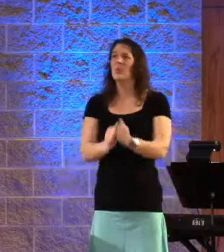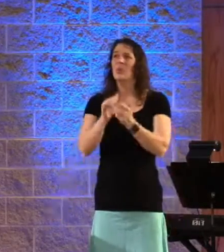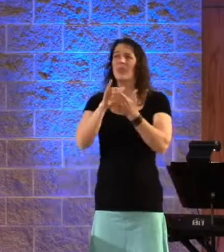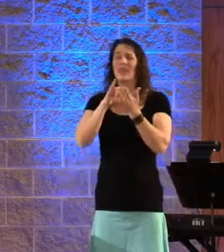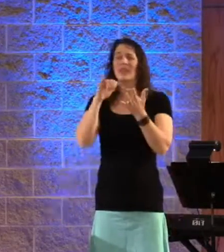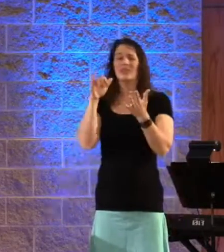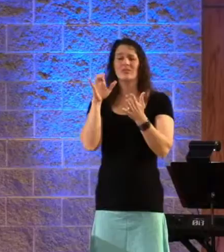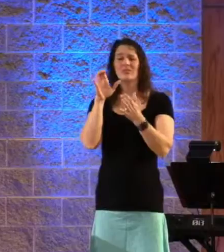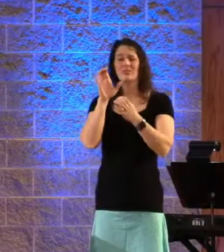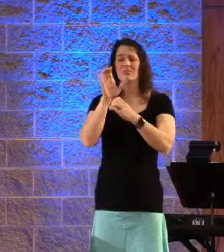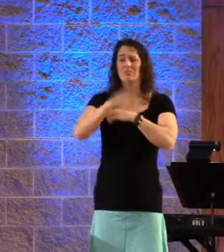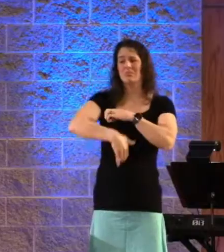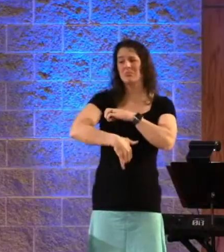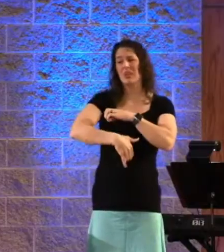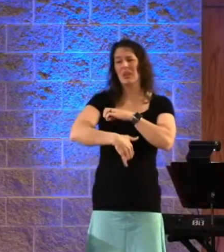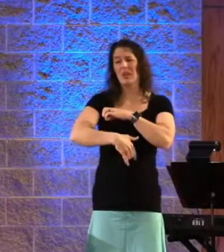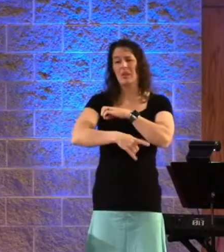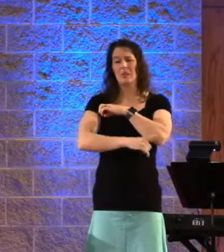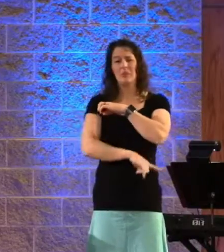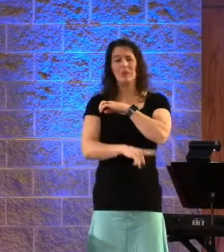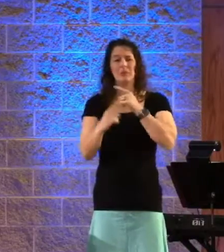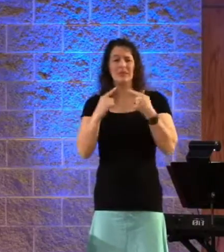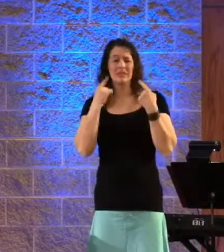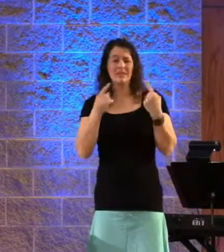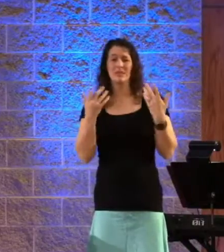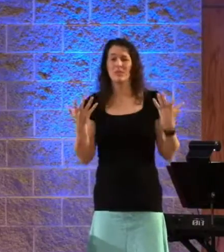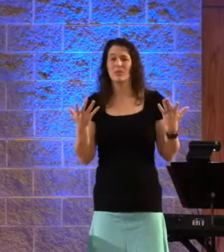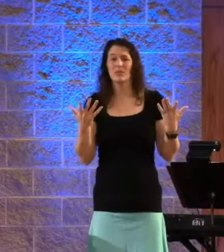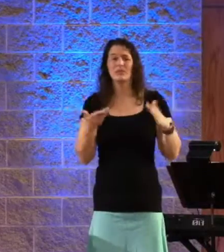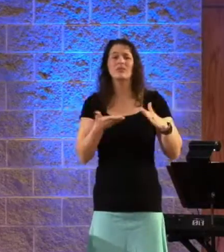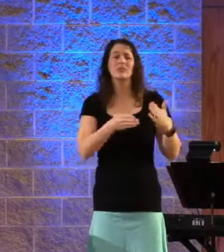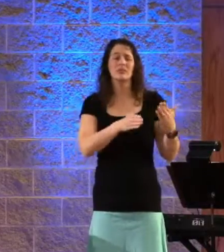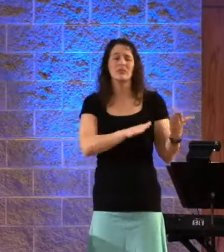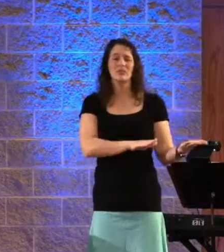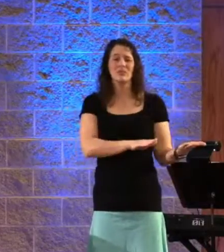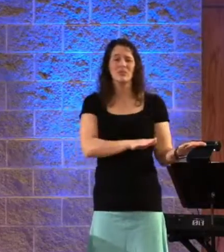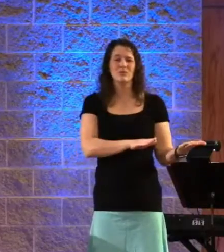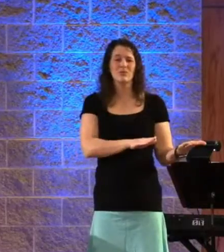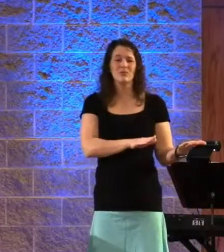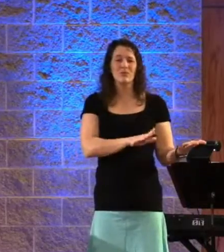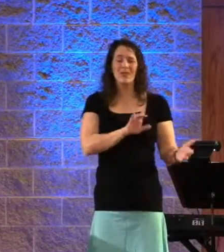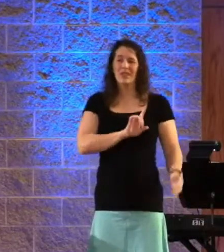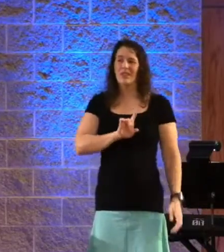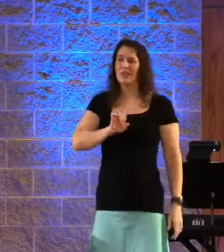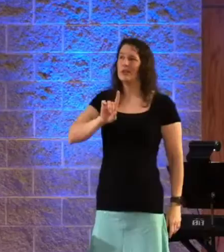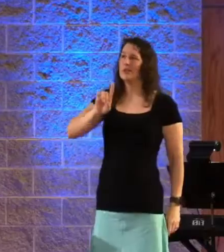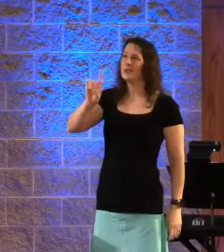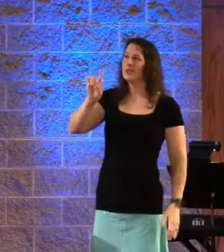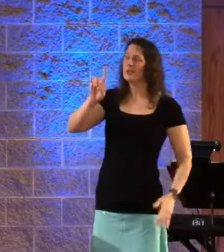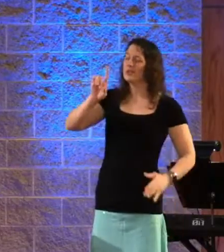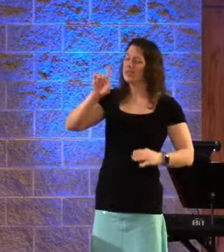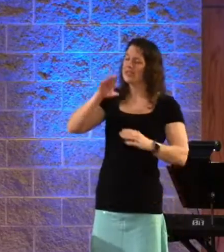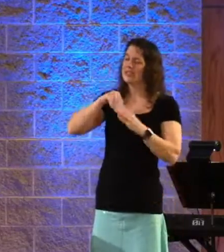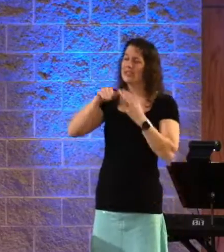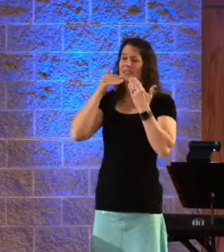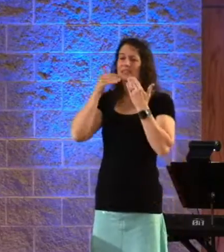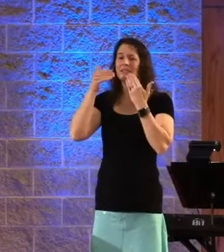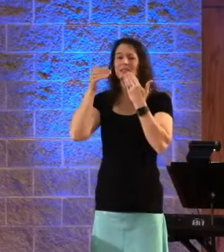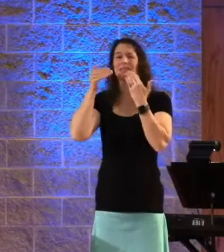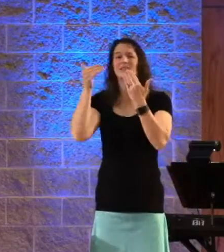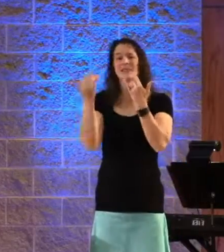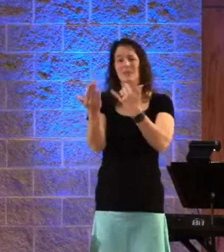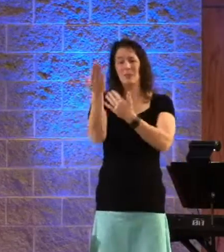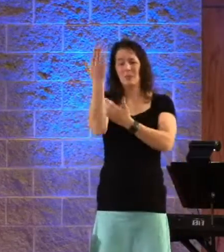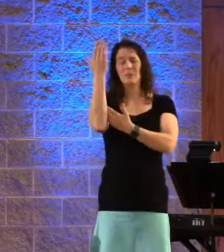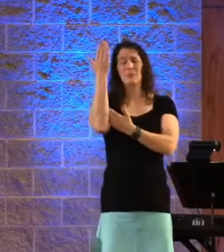death. Lord, we come to you in gratitude this morning. We